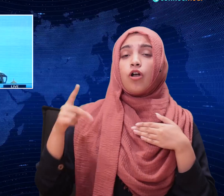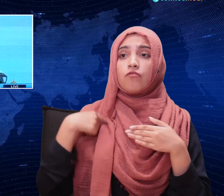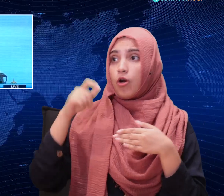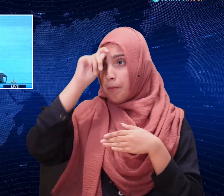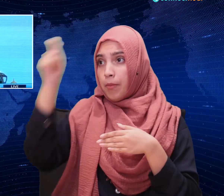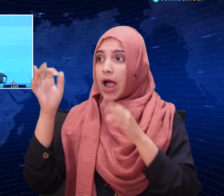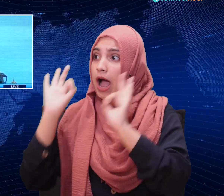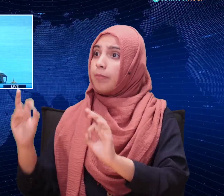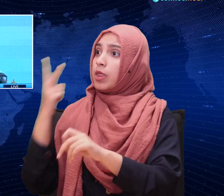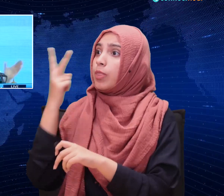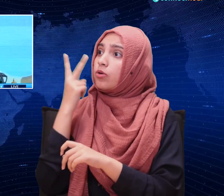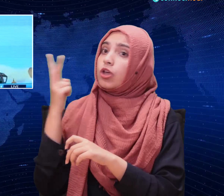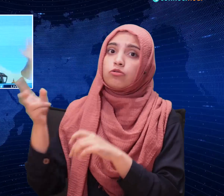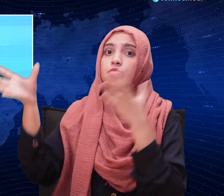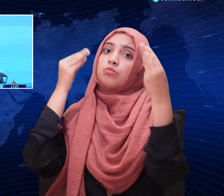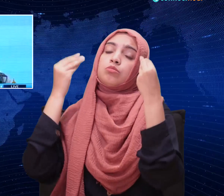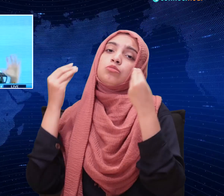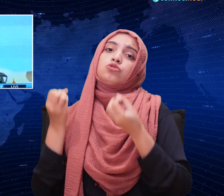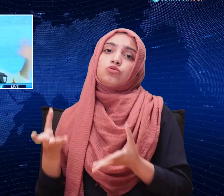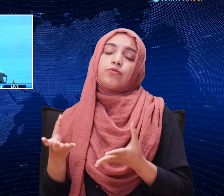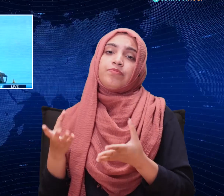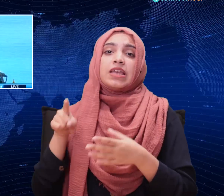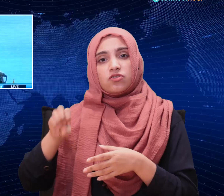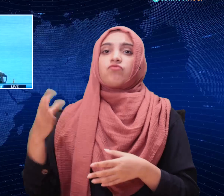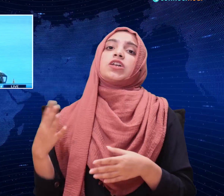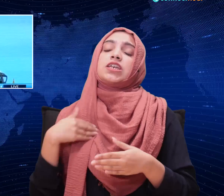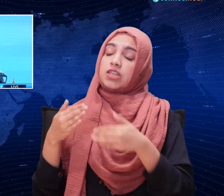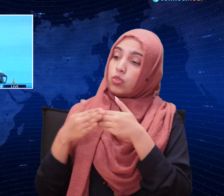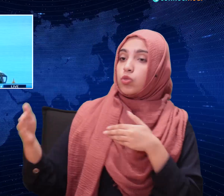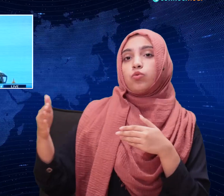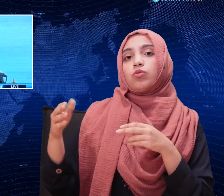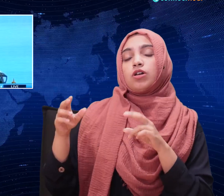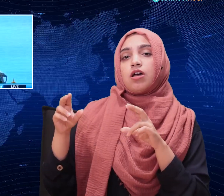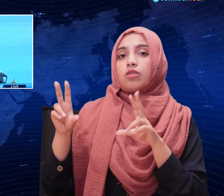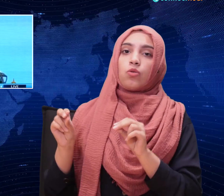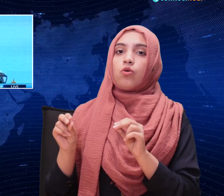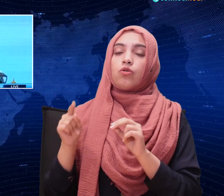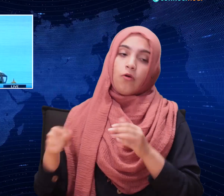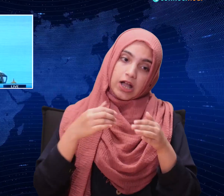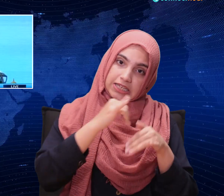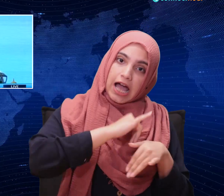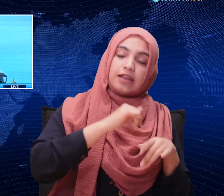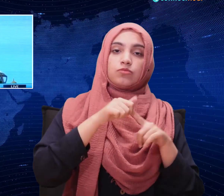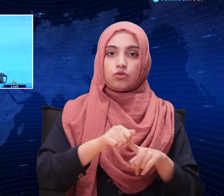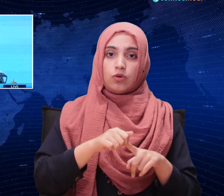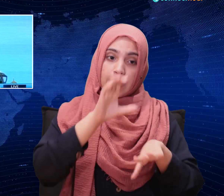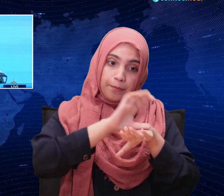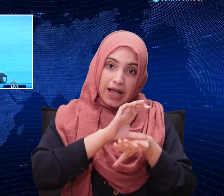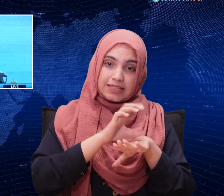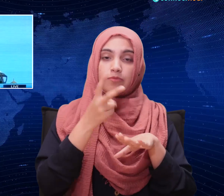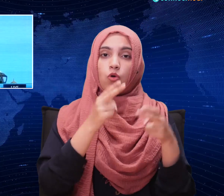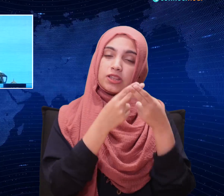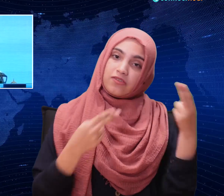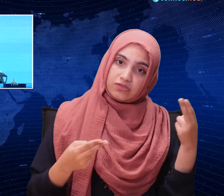The Premier said after independence from the British, Pakistan should have turned its focus on correcting the education